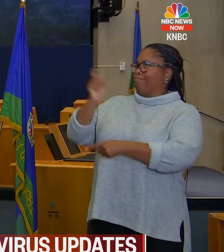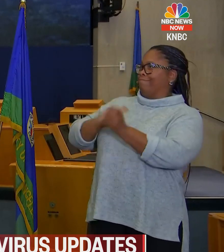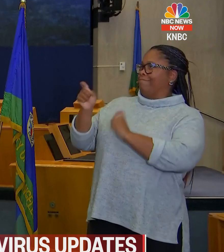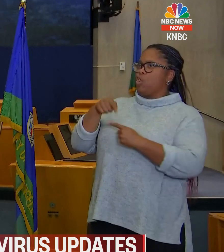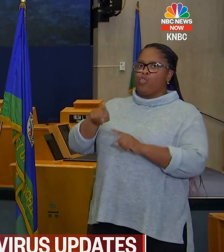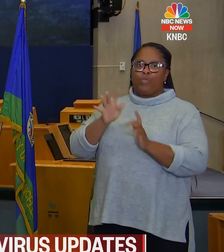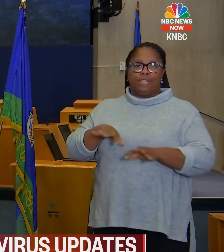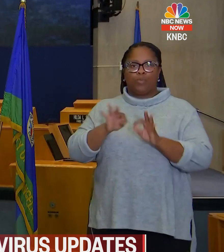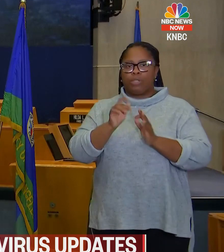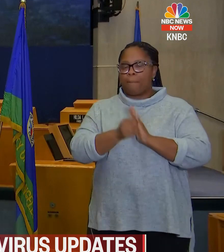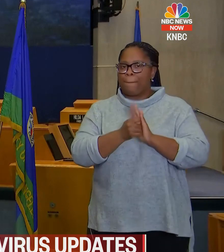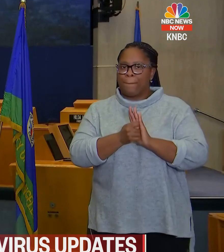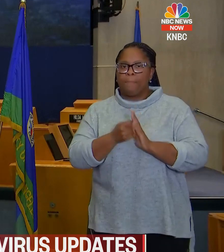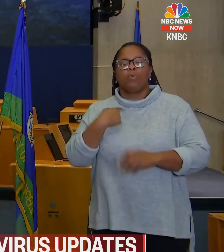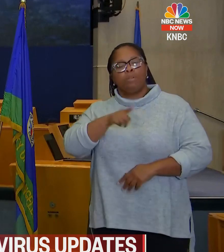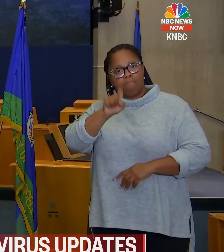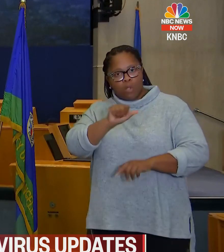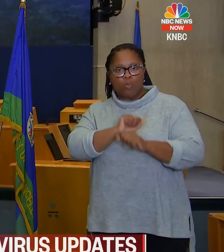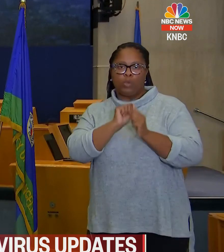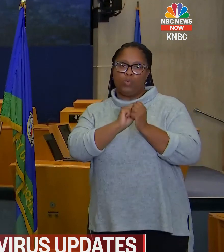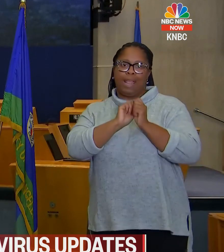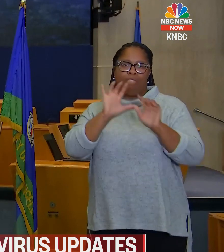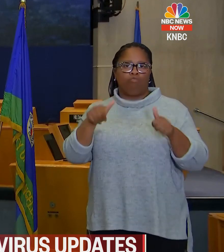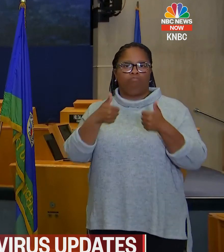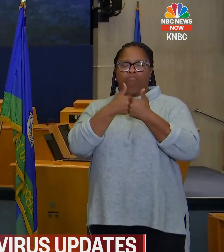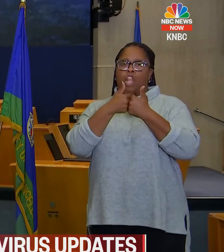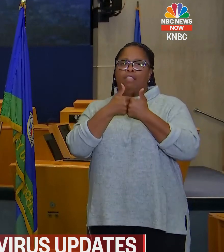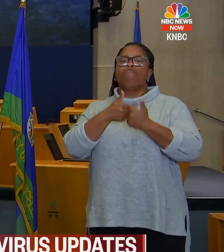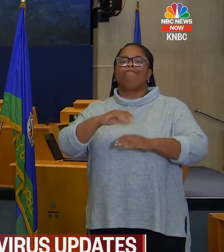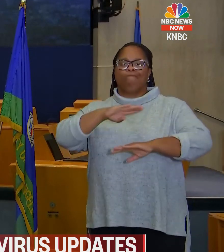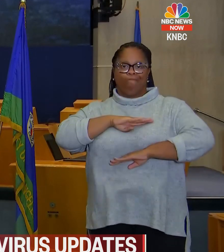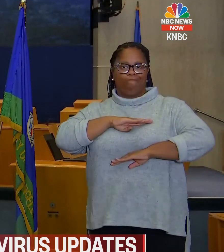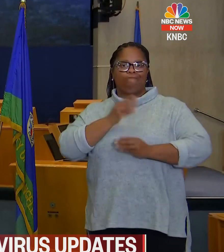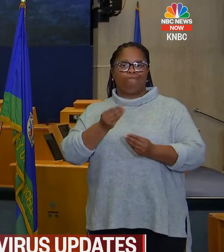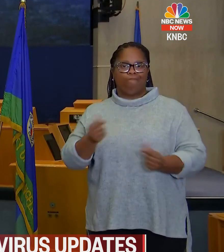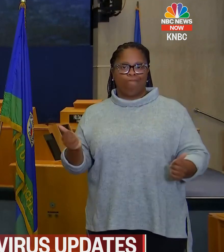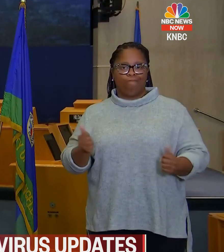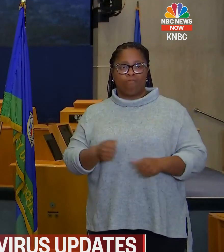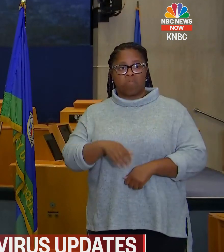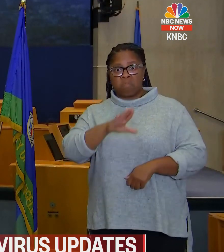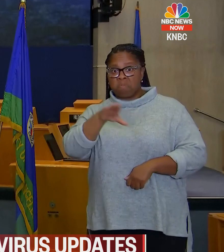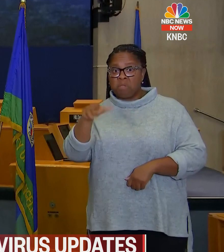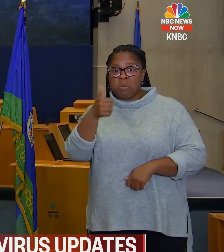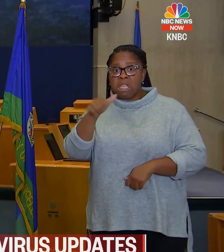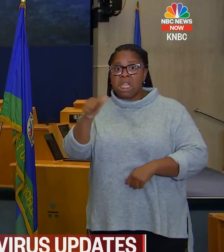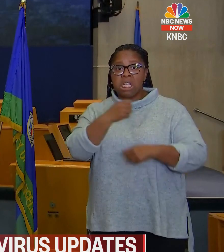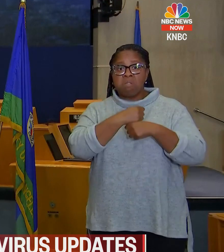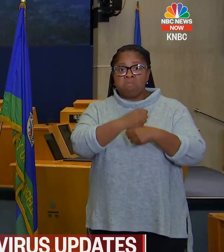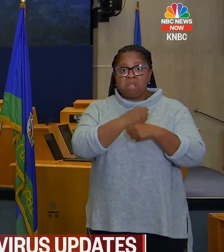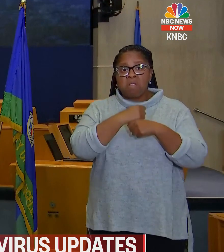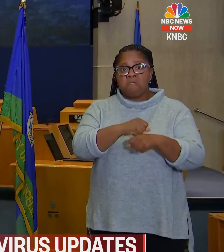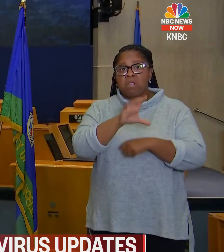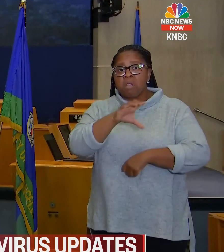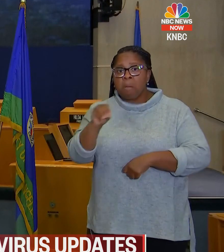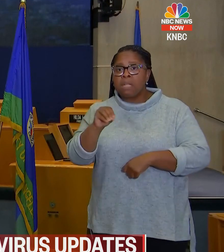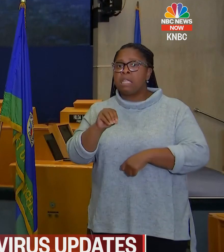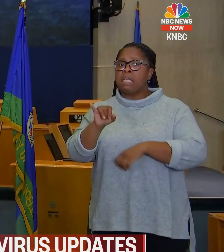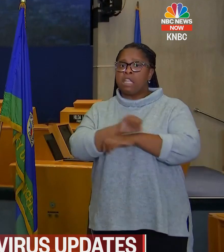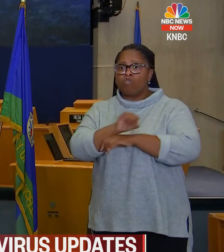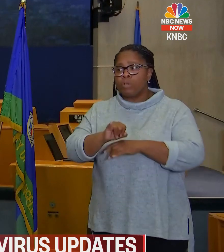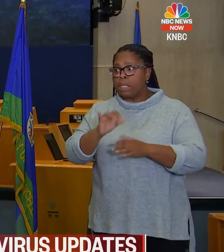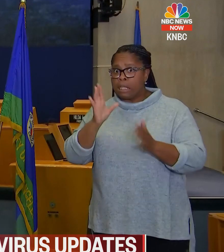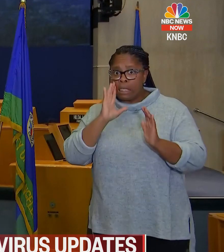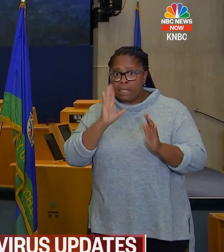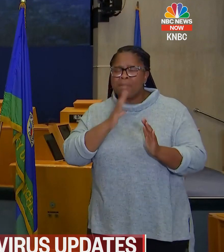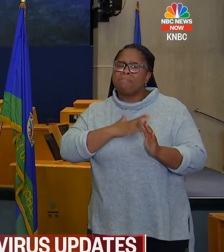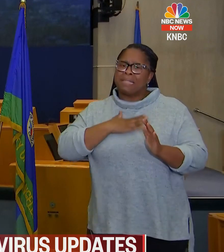time. We must work together to meet these challenges. So if any manufacturing firm or industry is listening, please work with